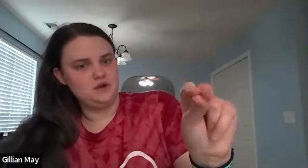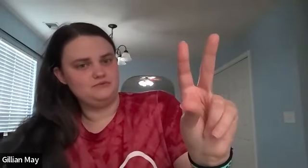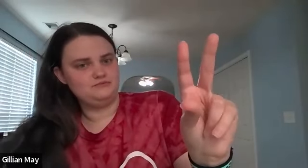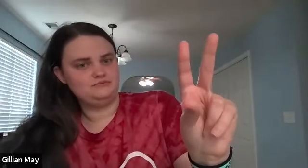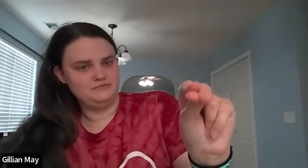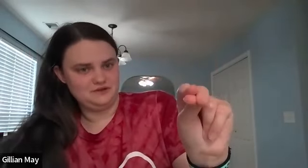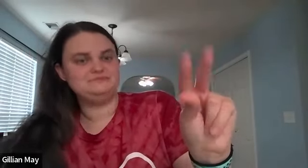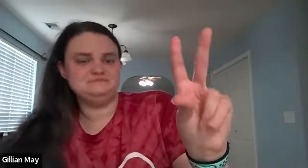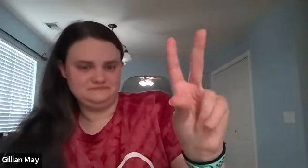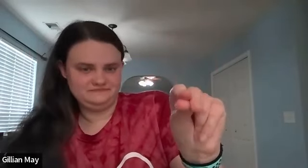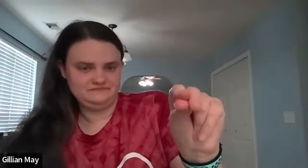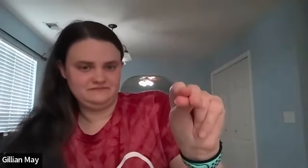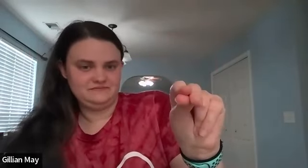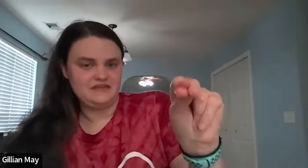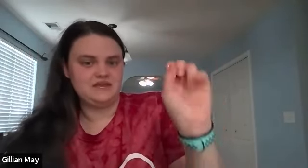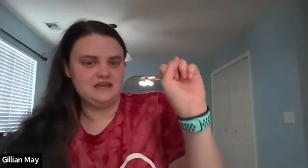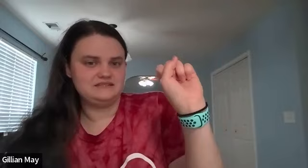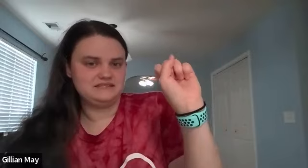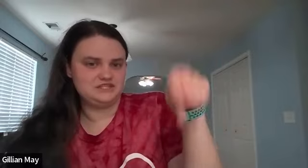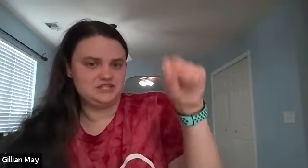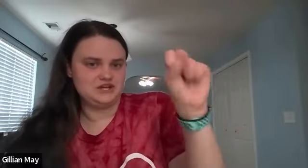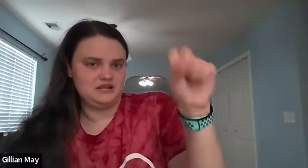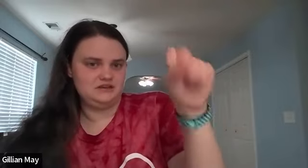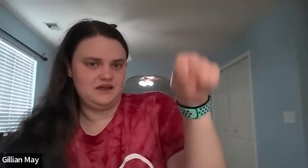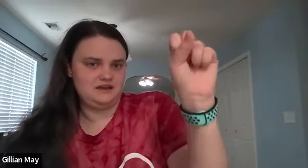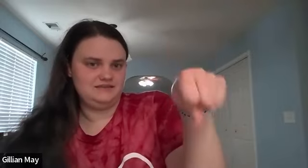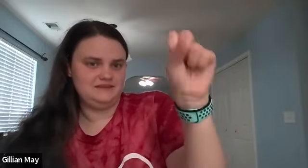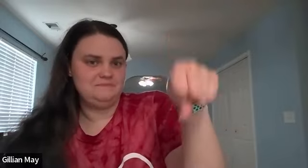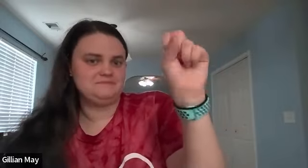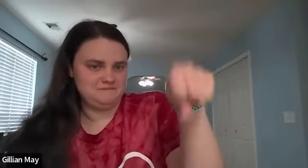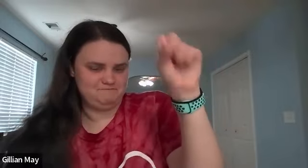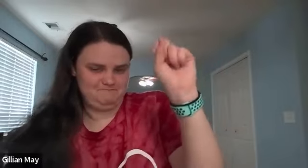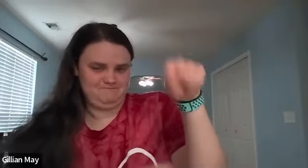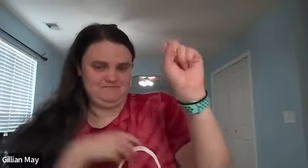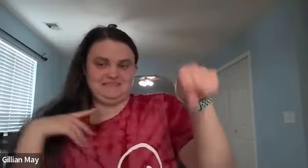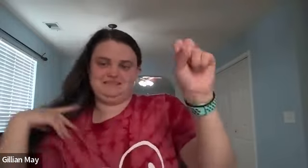No. And then yes is just nodding your head. Yep, yes.